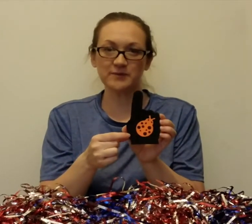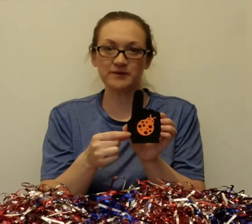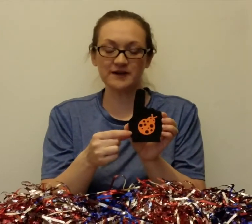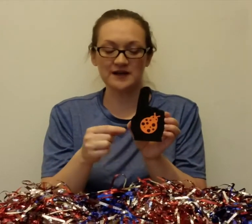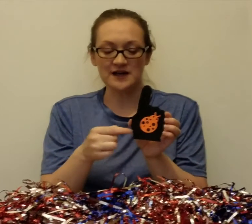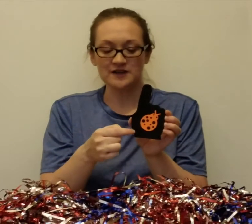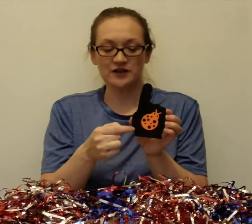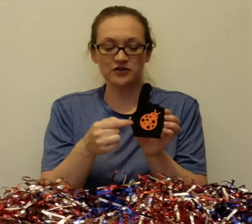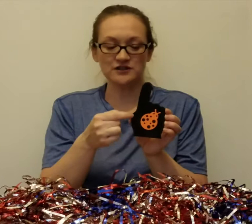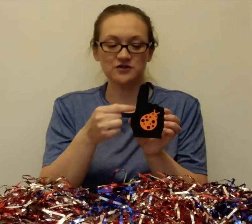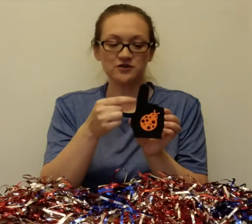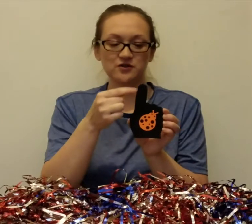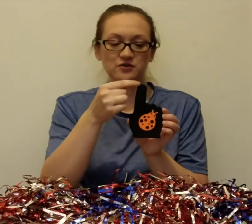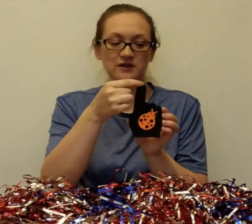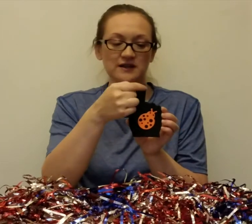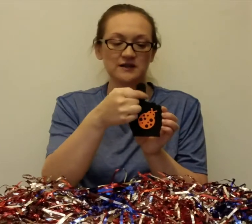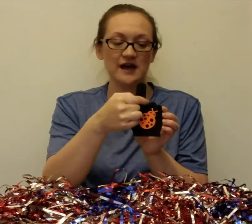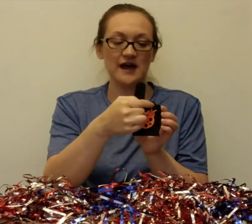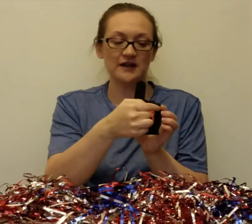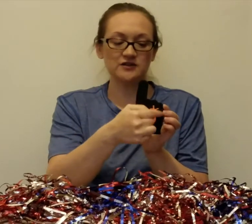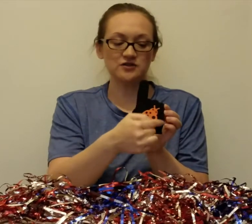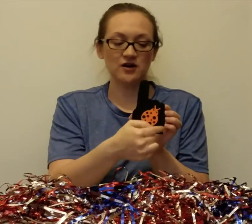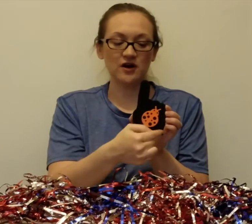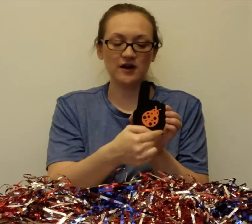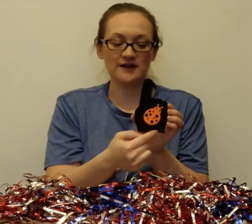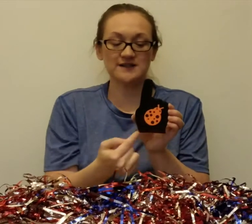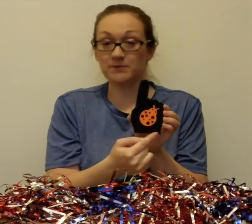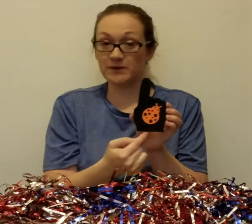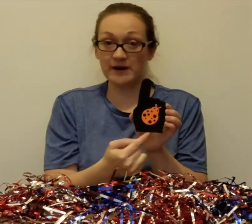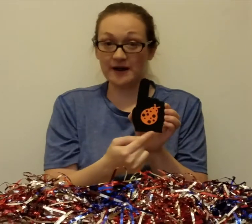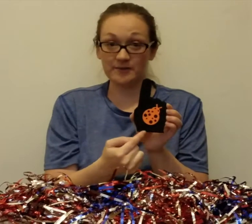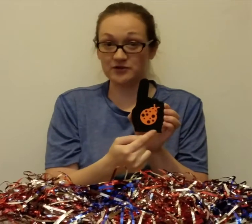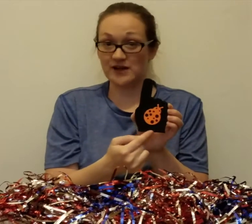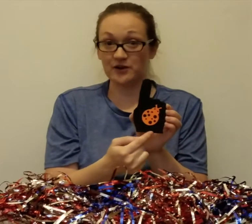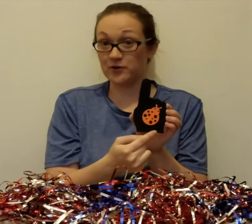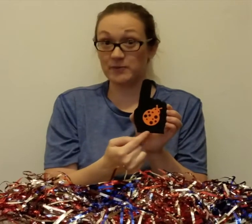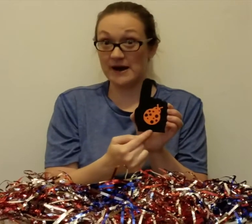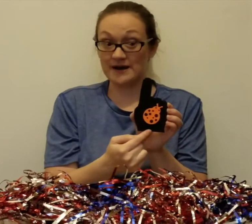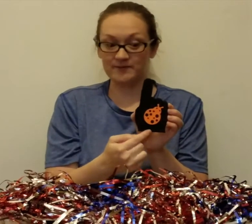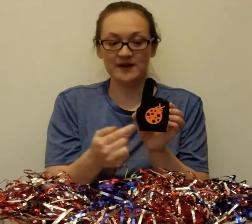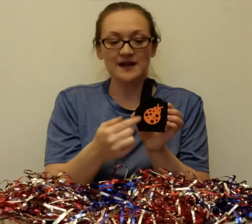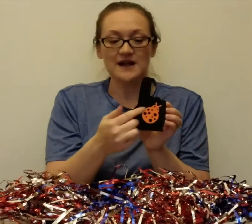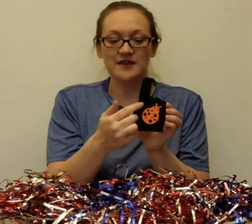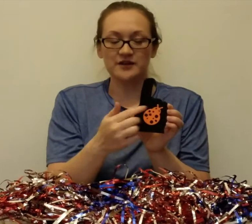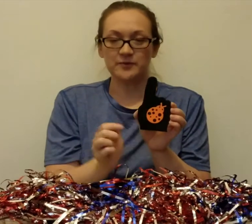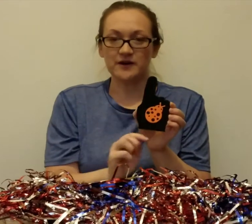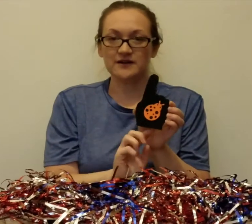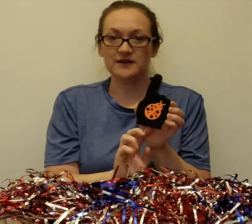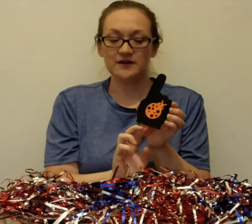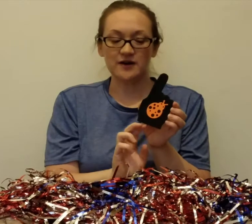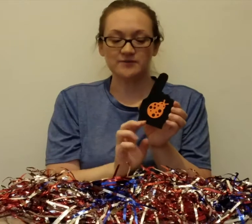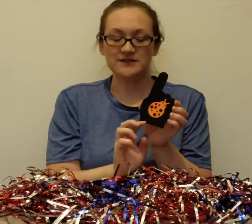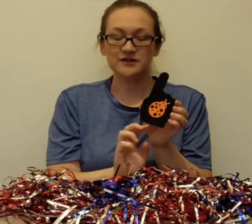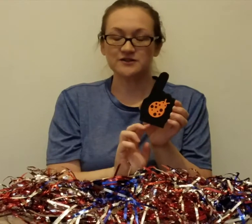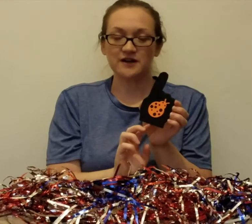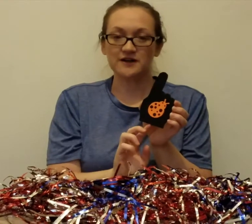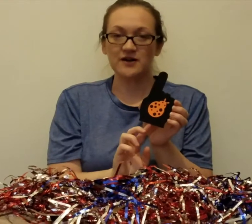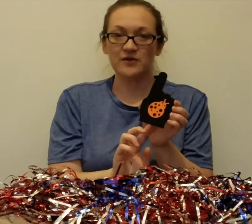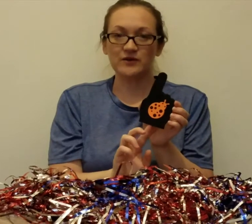template, then you just glue the edge, except the bottom. Do not glue the bottom. And then you put stickers on it when the